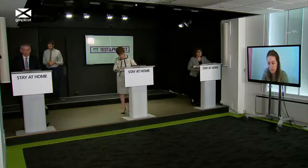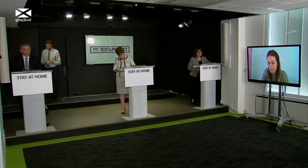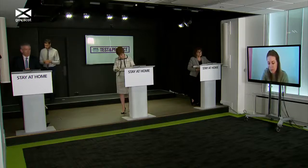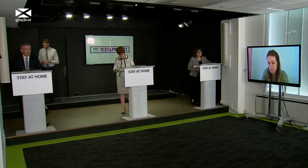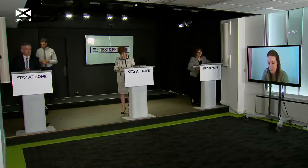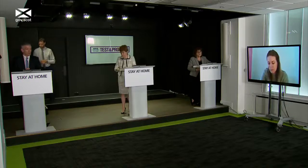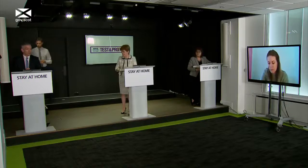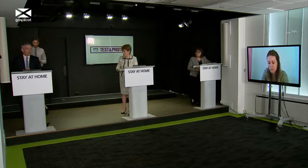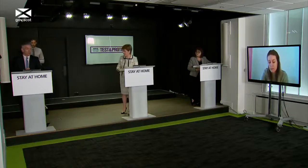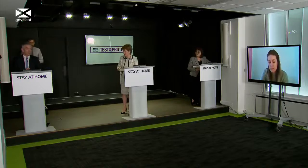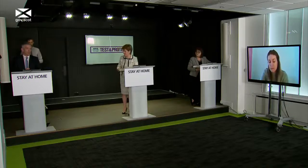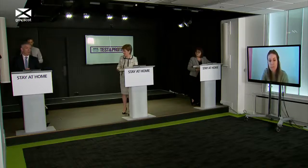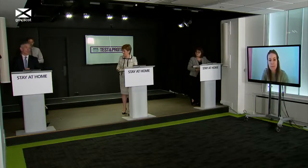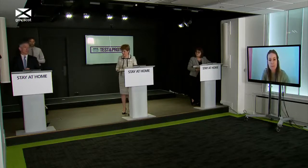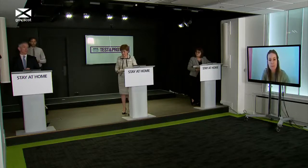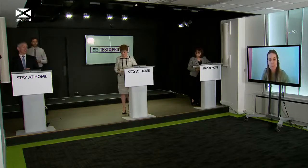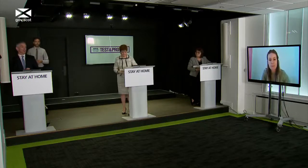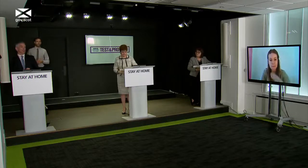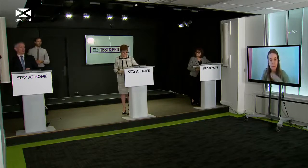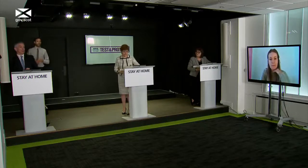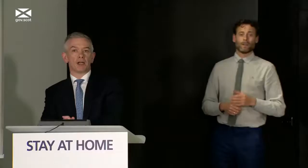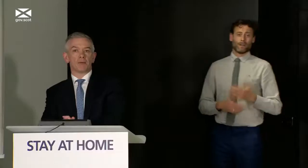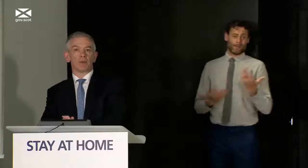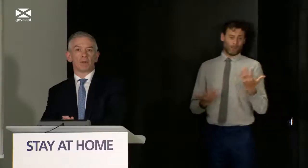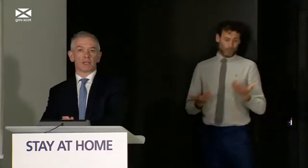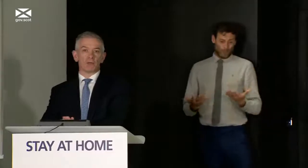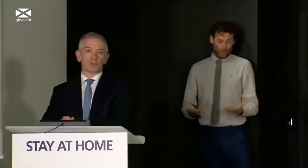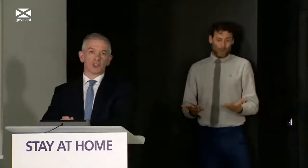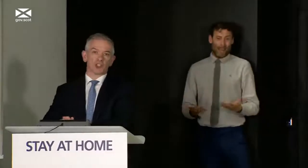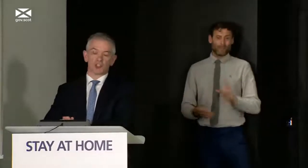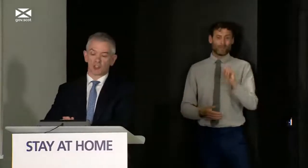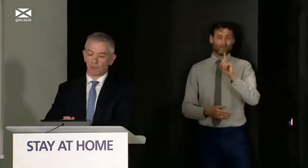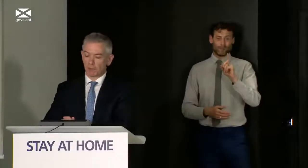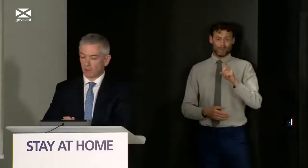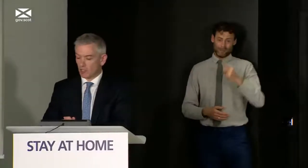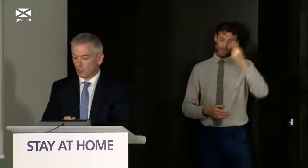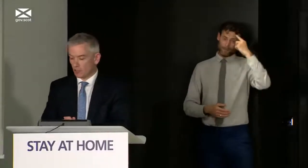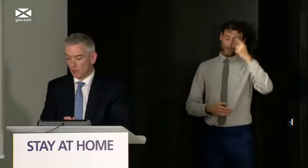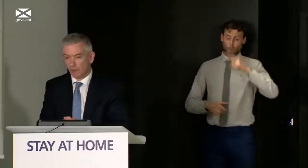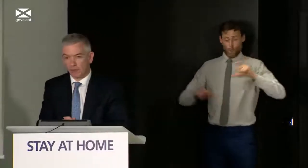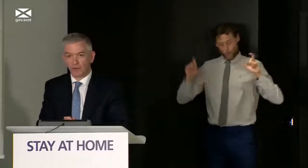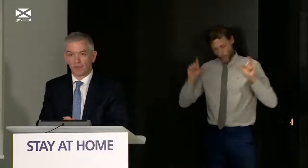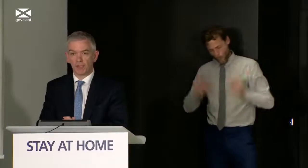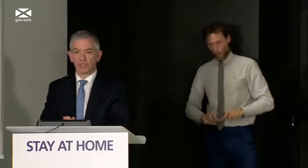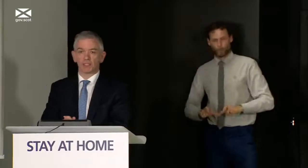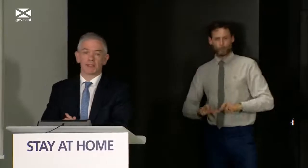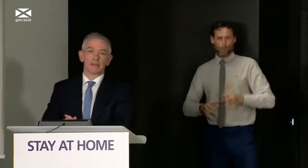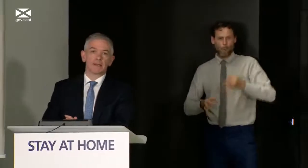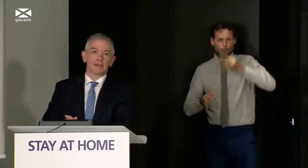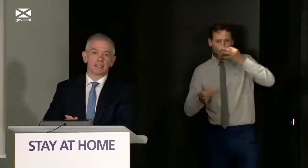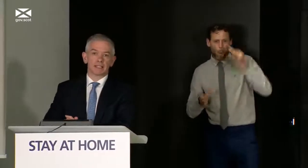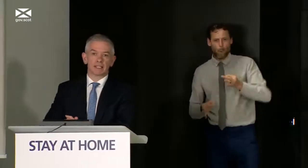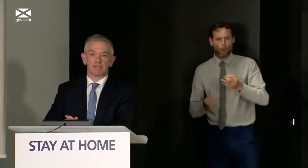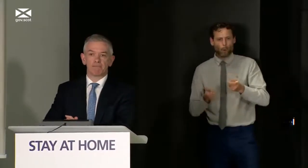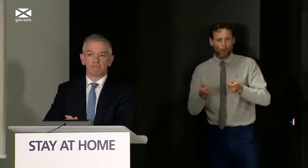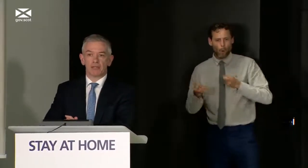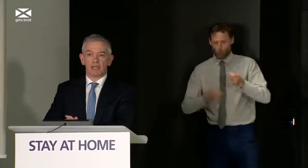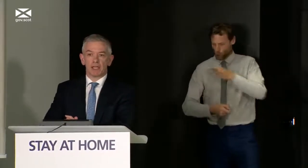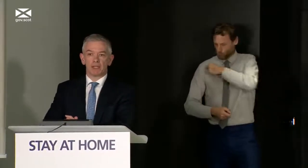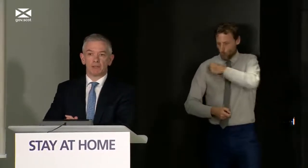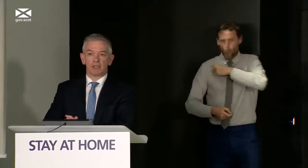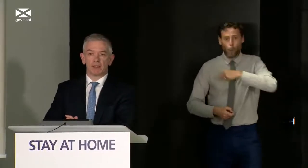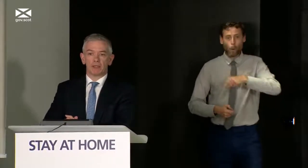You know, today we're taking the first steps out of probably the toughest public health restrictions that people in this country have ever faced. And it's